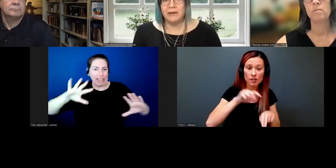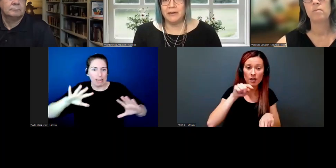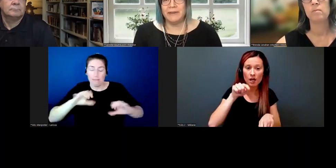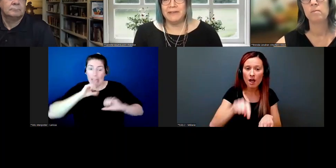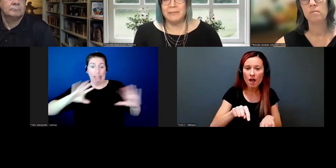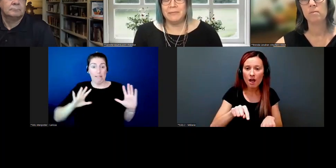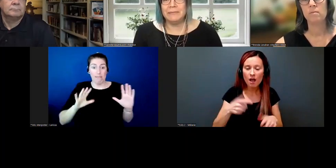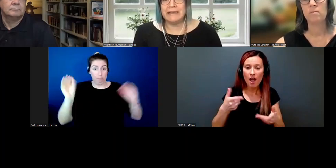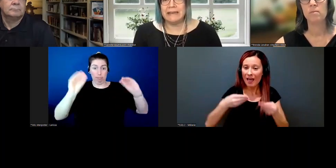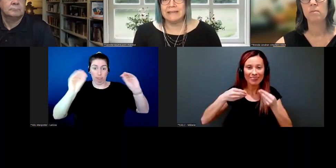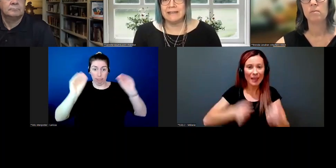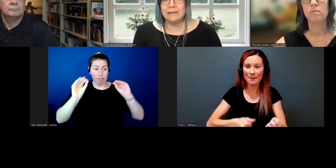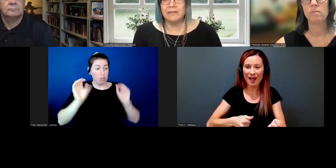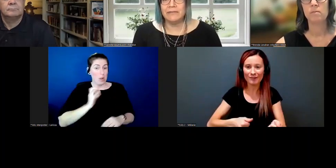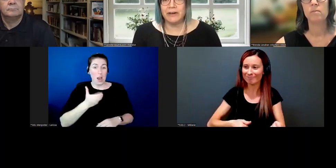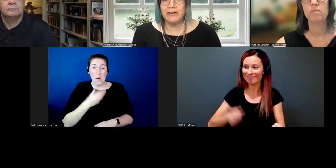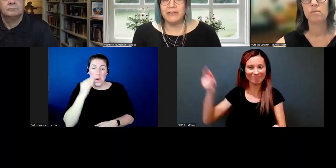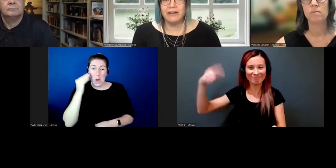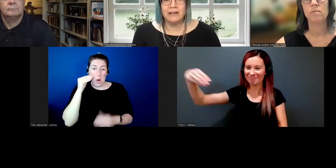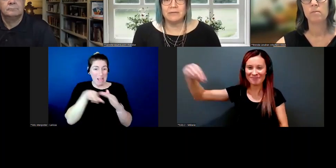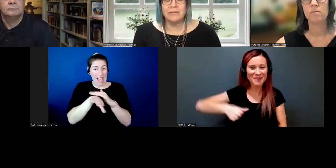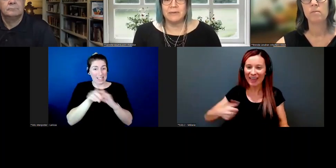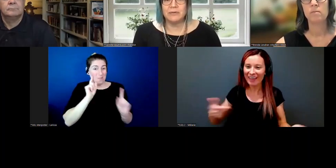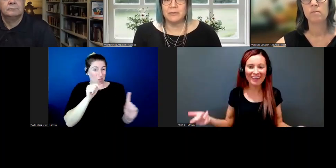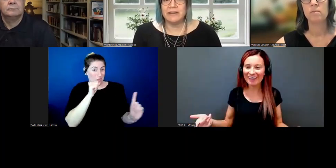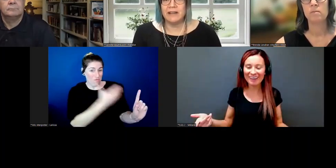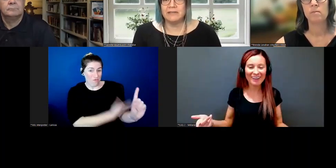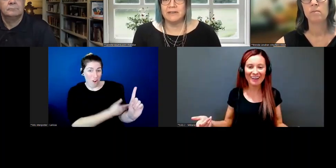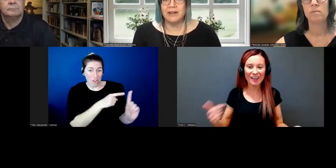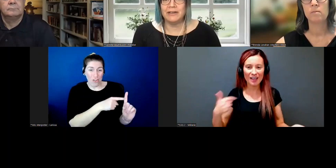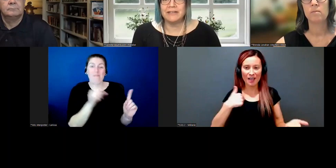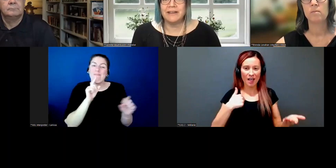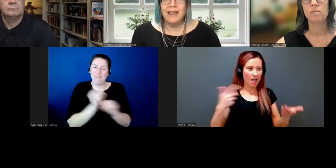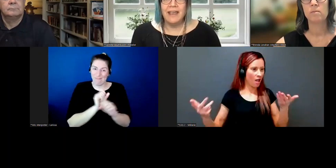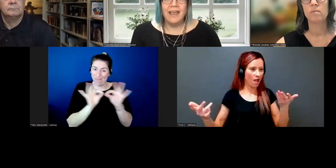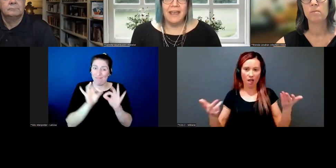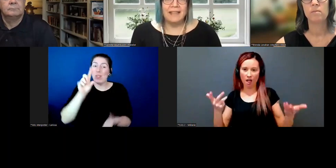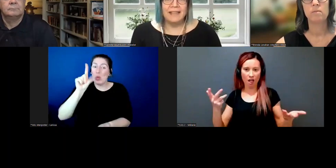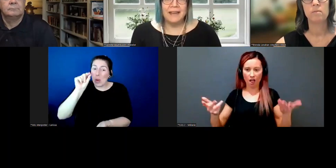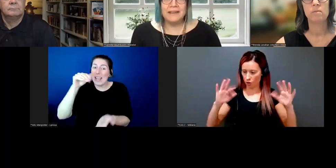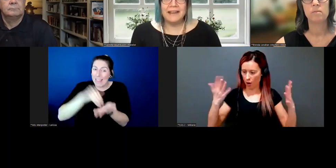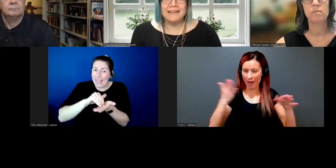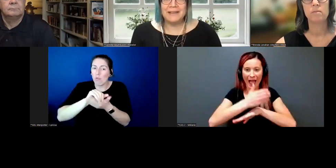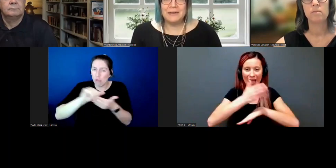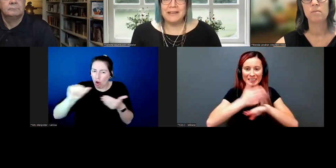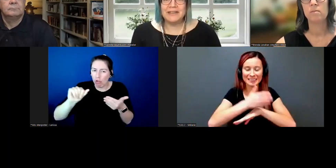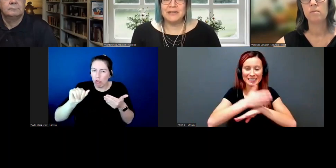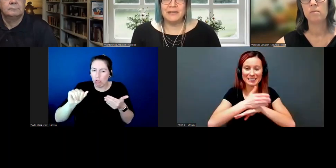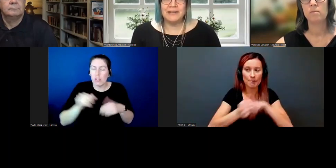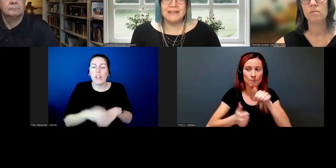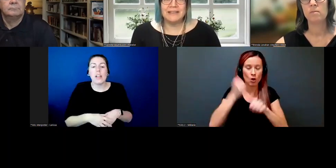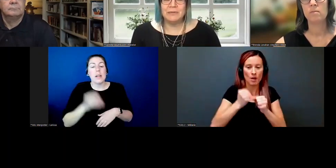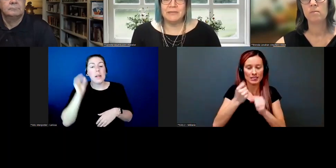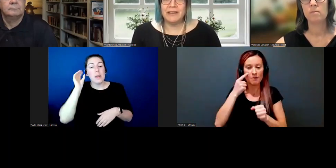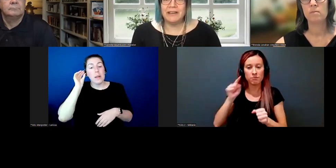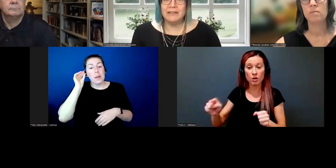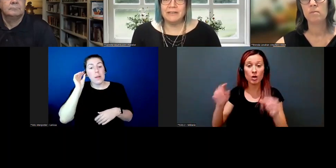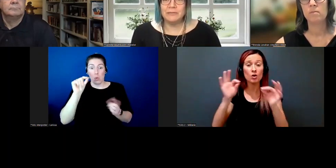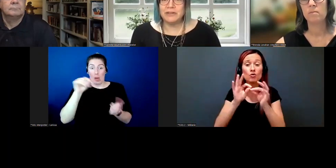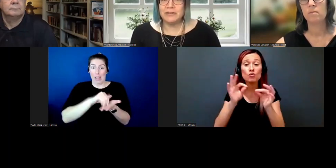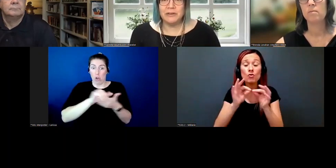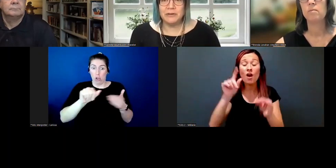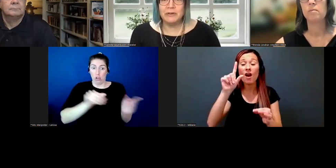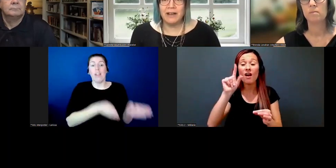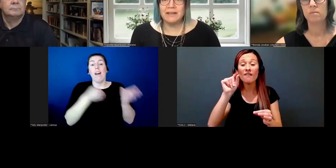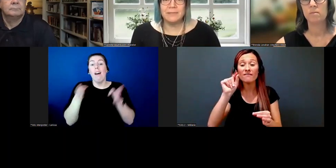make our home even minimally accessible for her, the cost was about $20,000. And then we get into the whole issue of accessible vehicles,